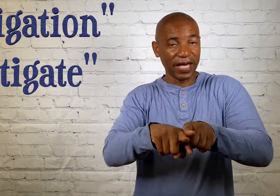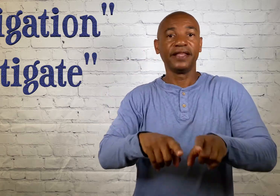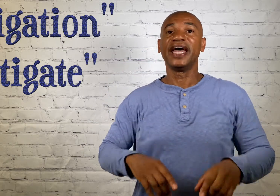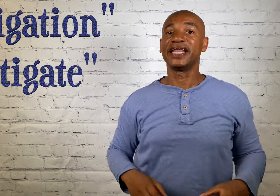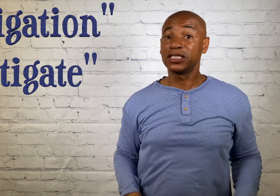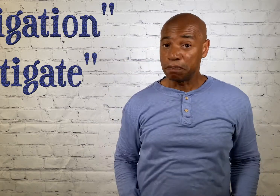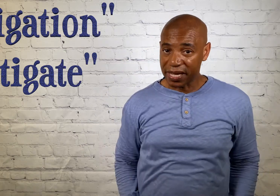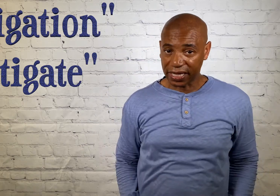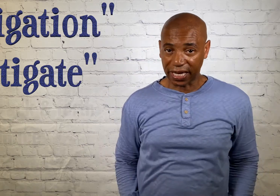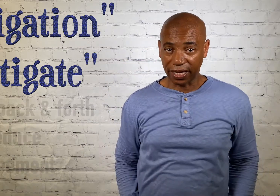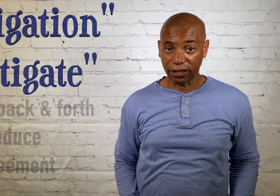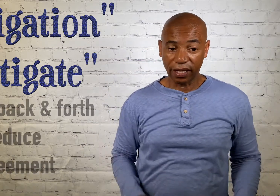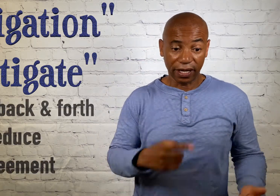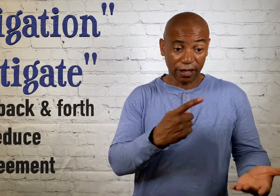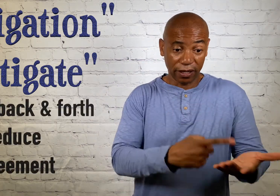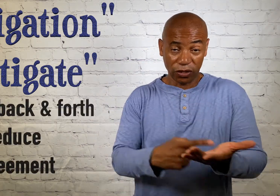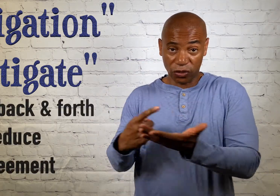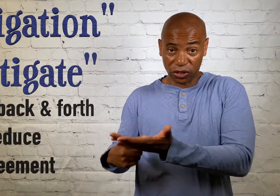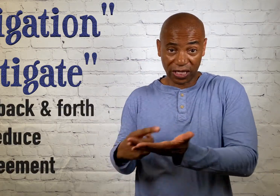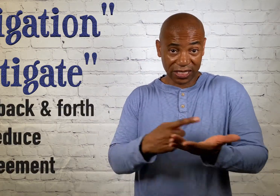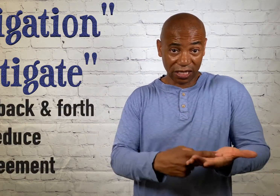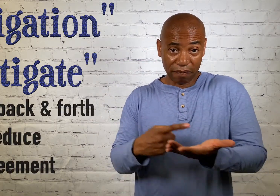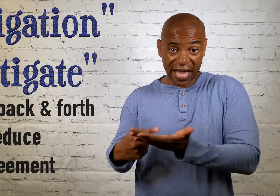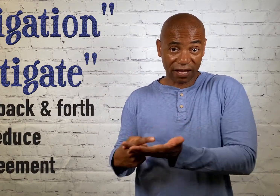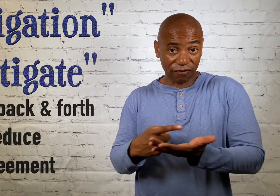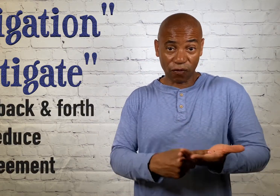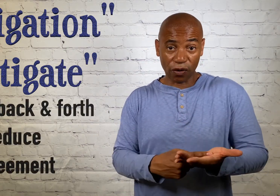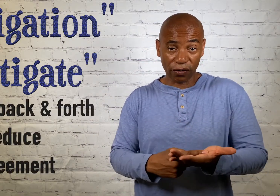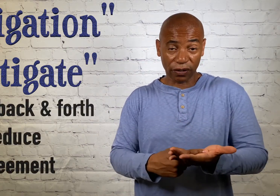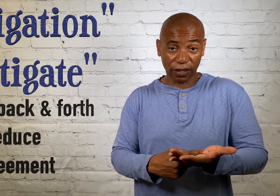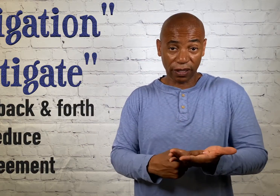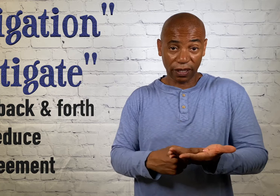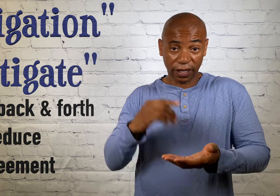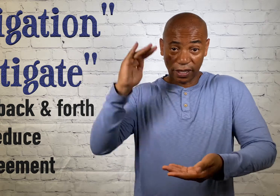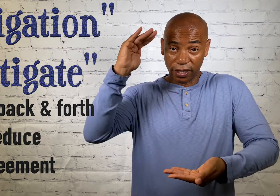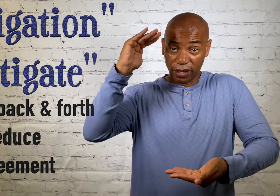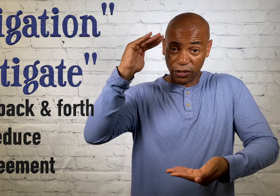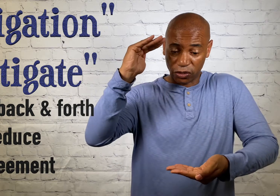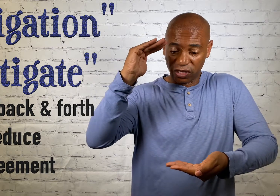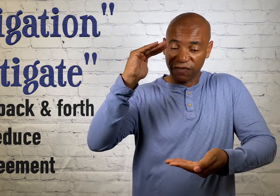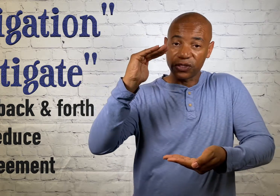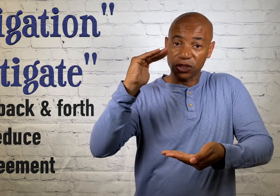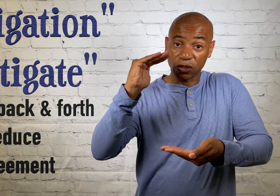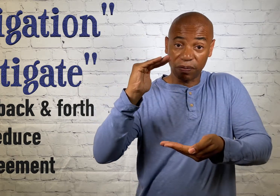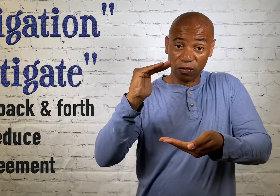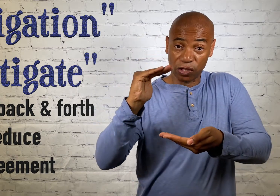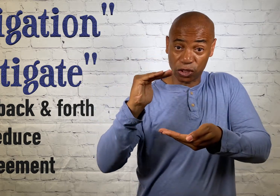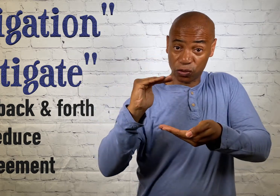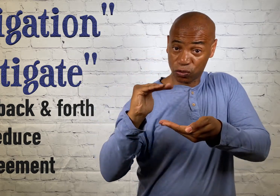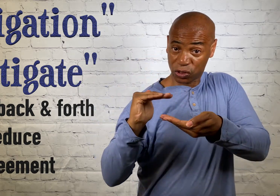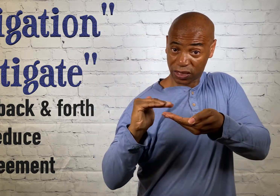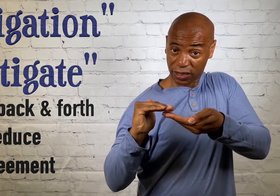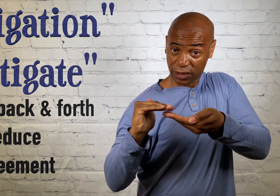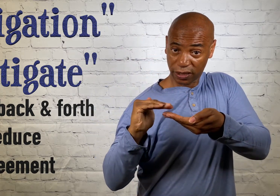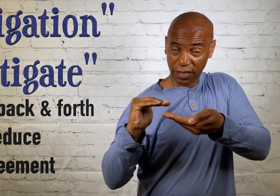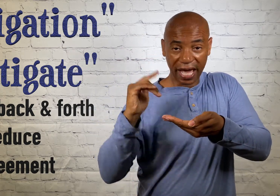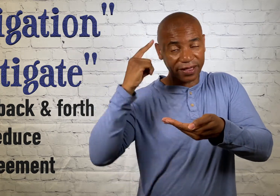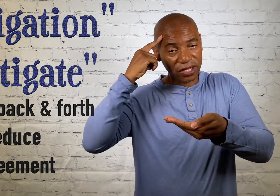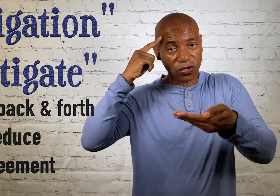That is mitigate. You're discussing back and forth, your differences are being reduced, and then you come to